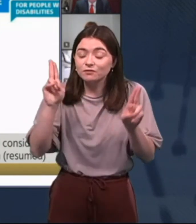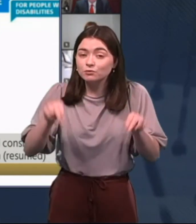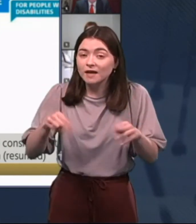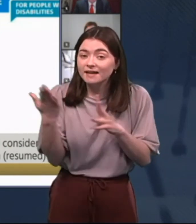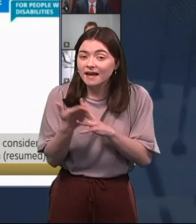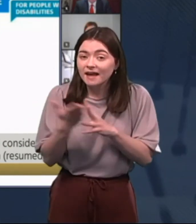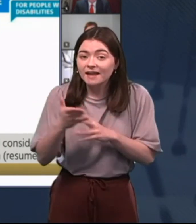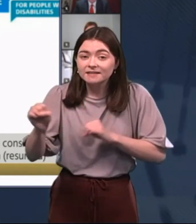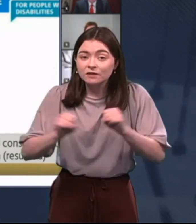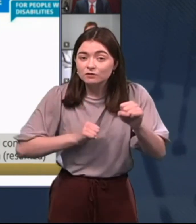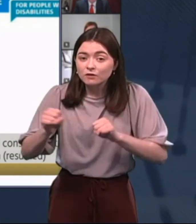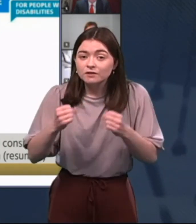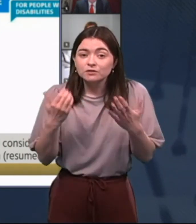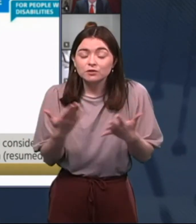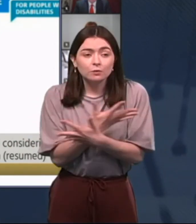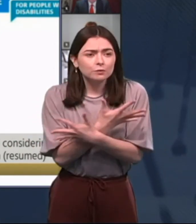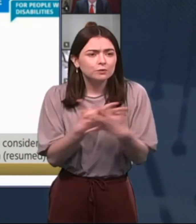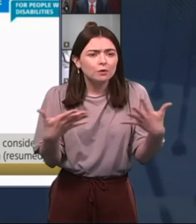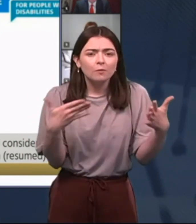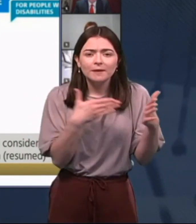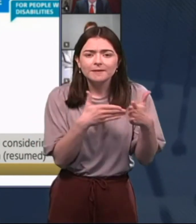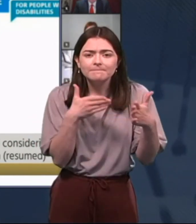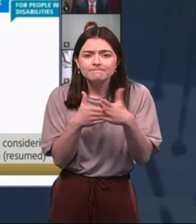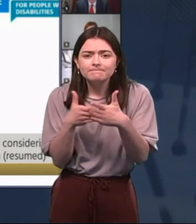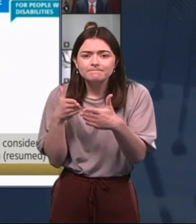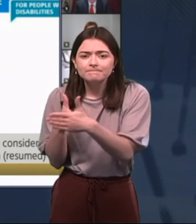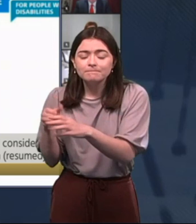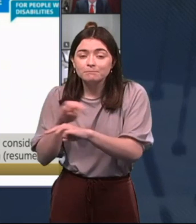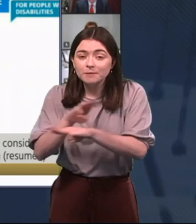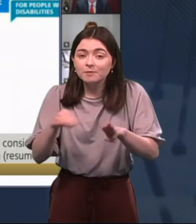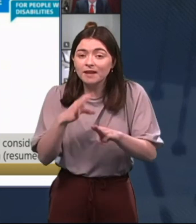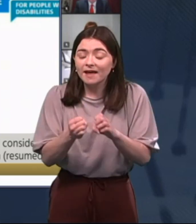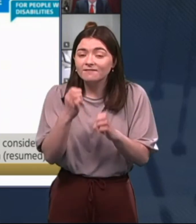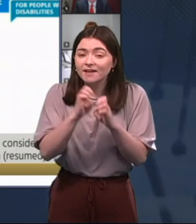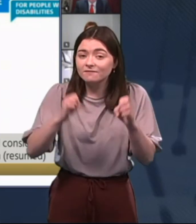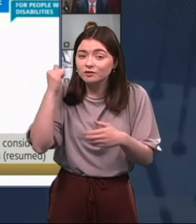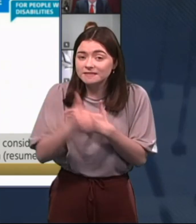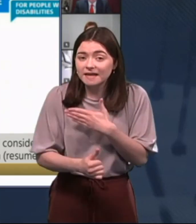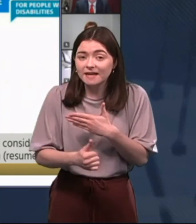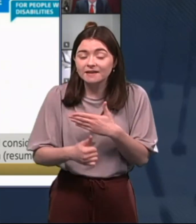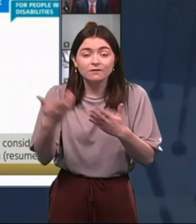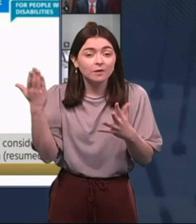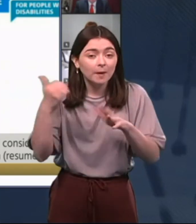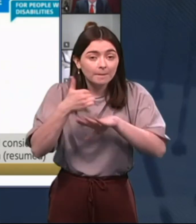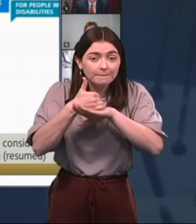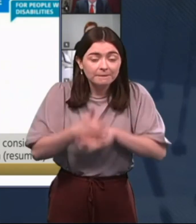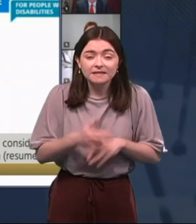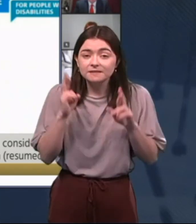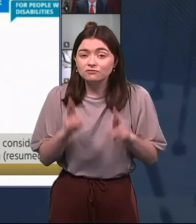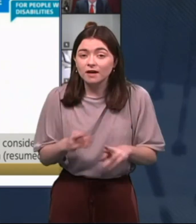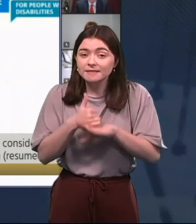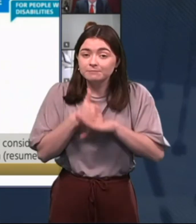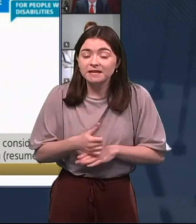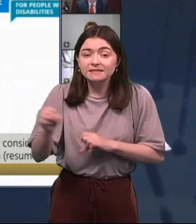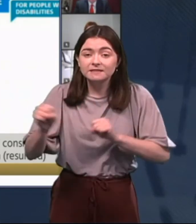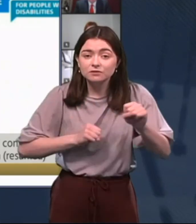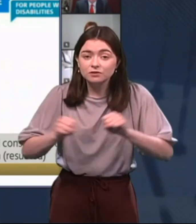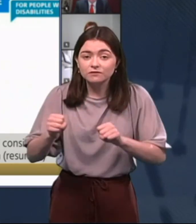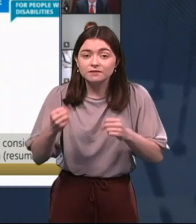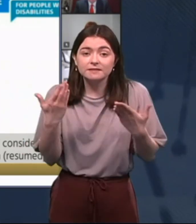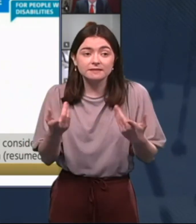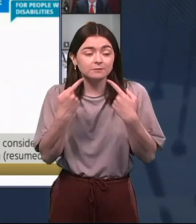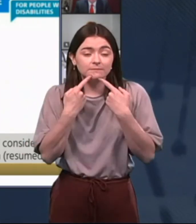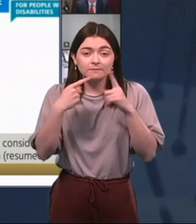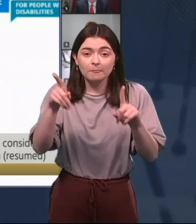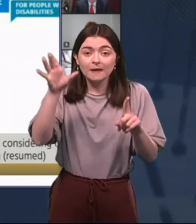services. So there are so many obstacles that people face on a day-to-day basis to access their basic rights, basic services, to have their voices